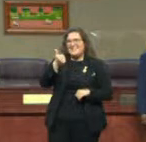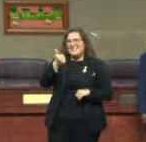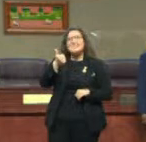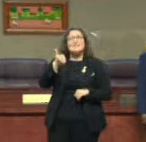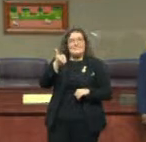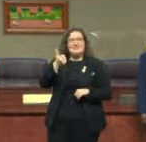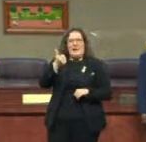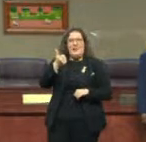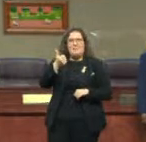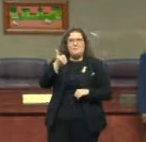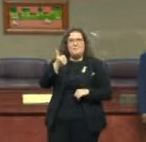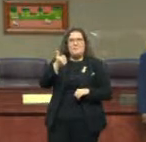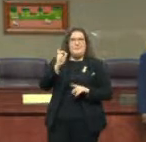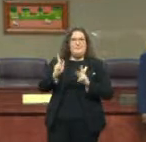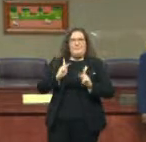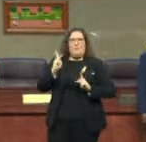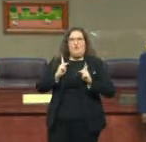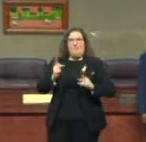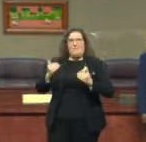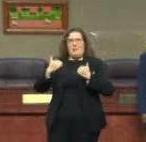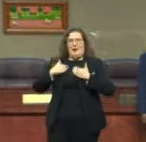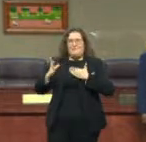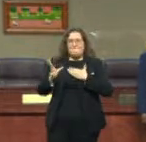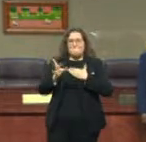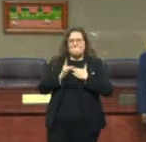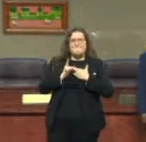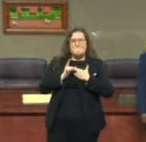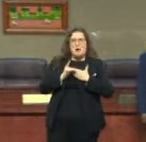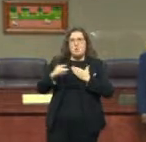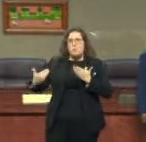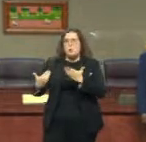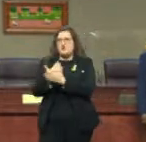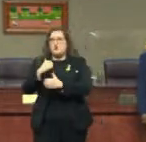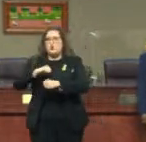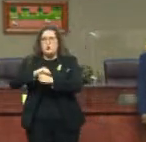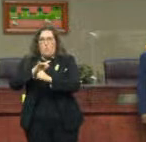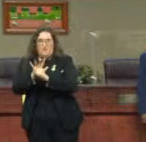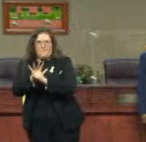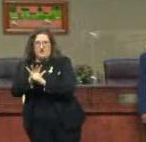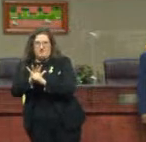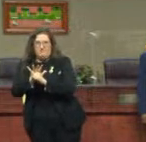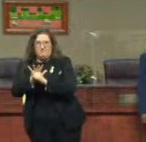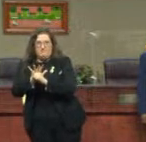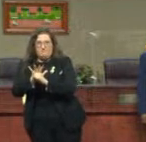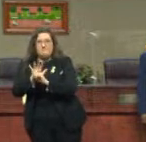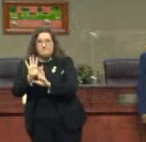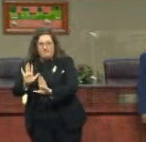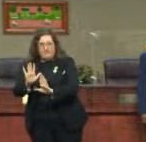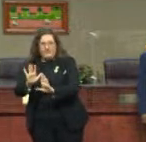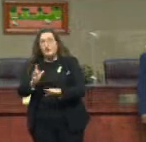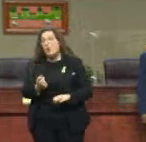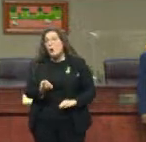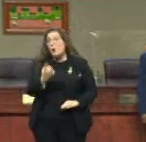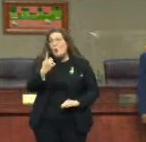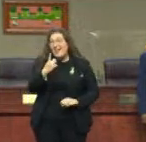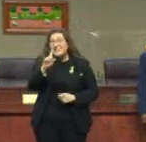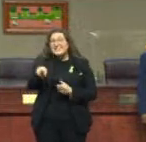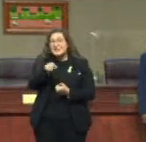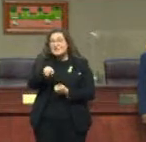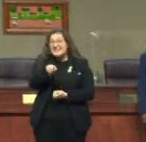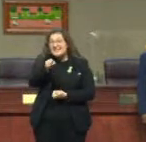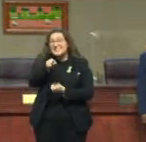in our county. And one of those cases specifically is a student of one of